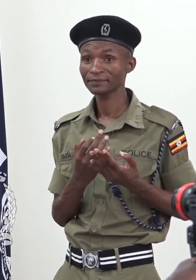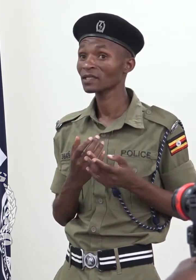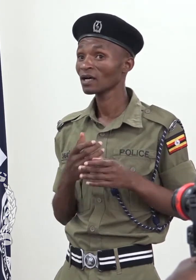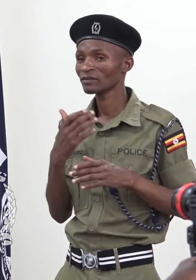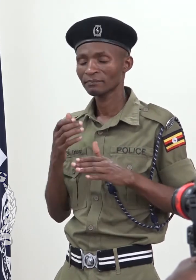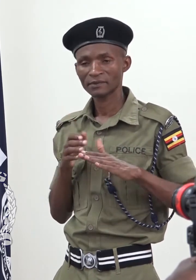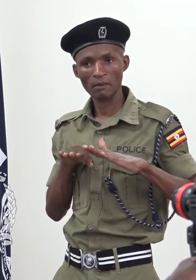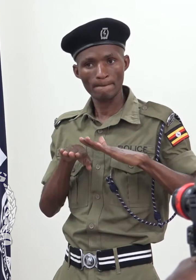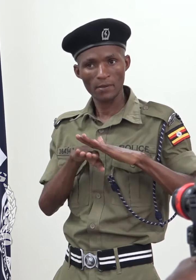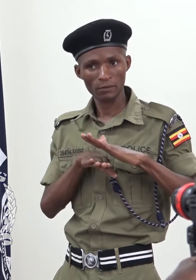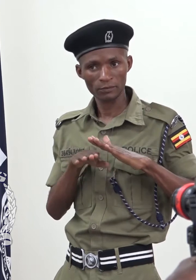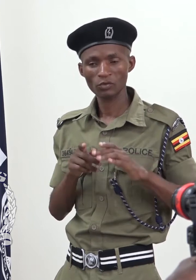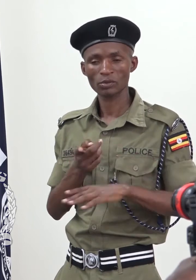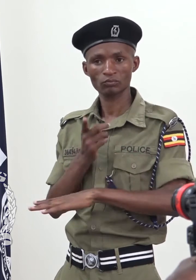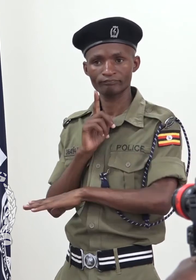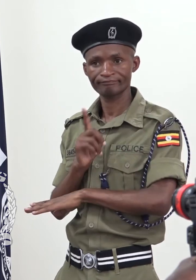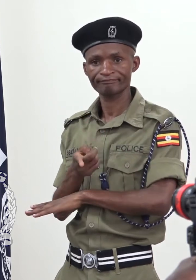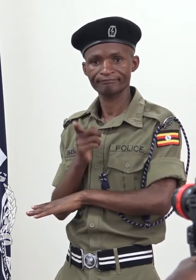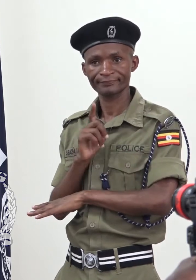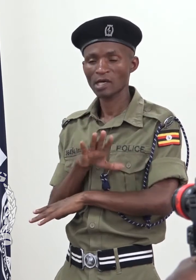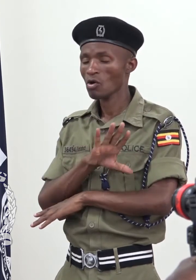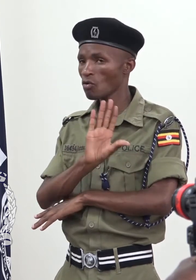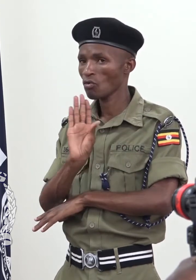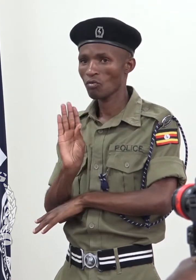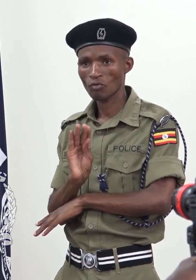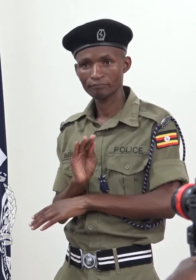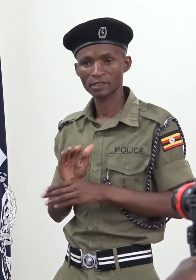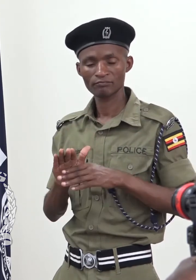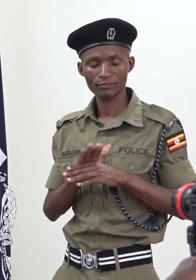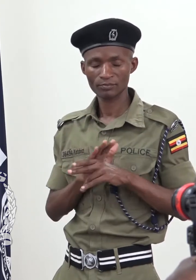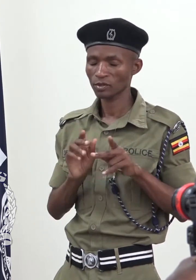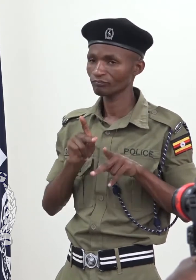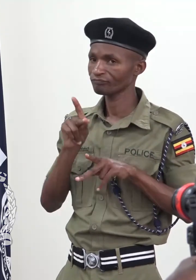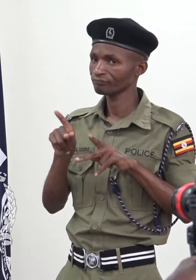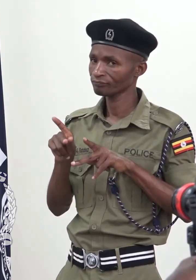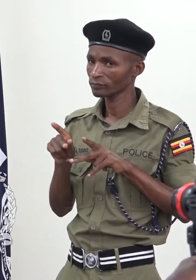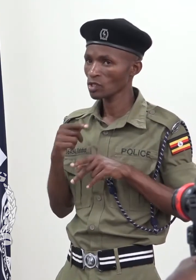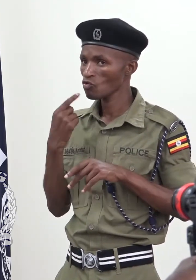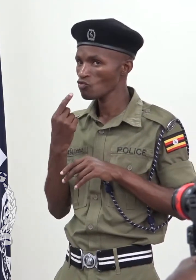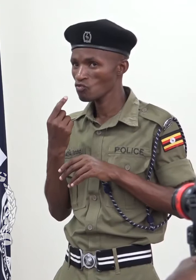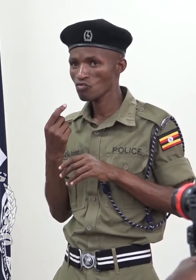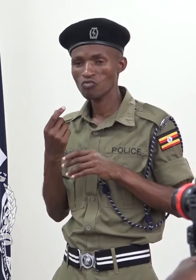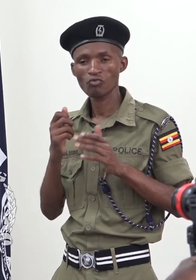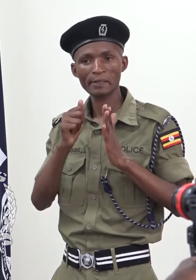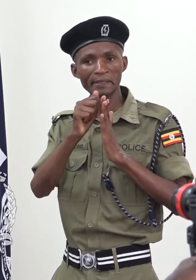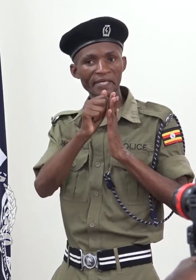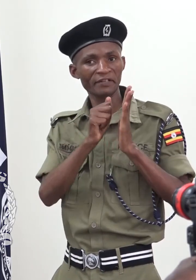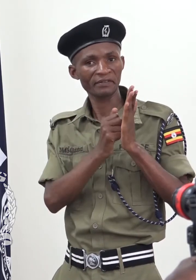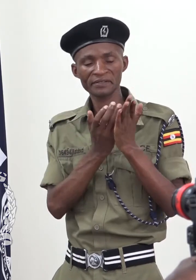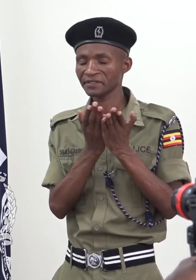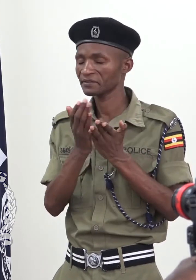to caution all those business persons who advertise their